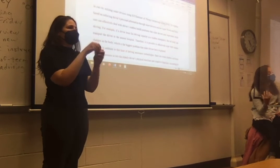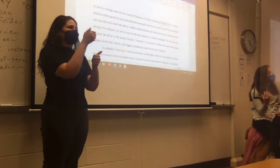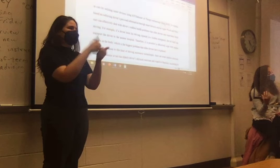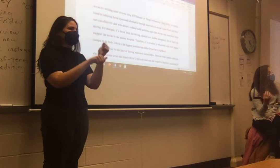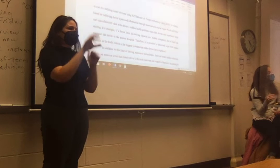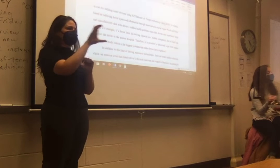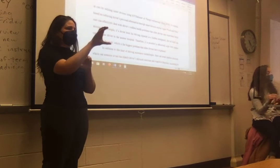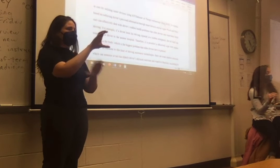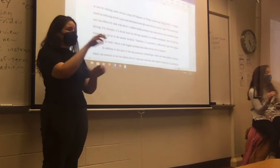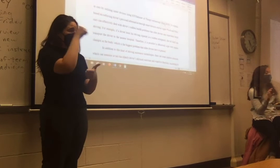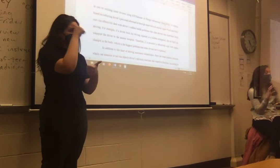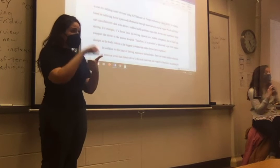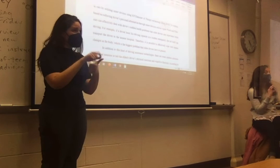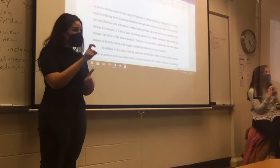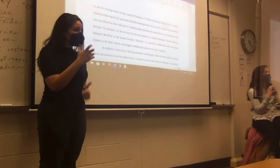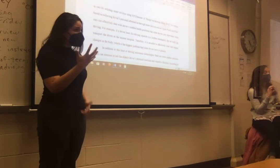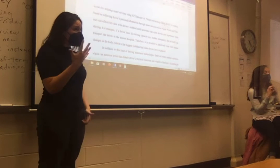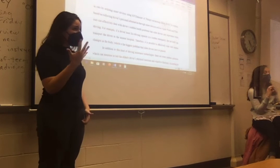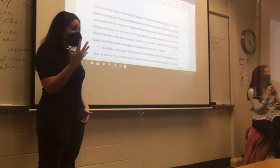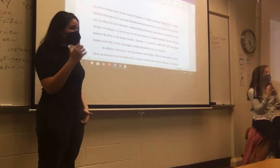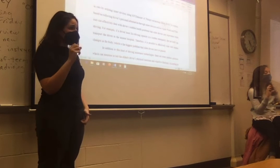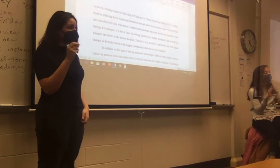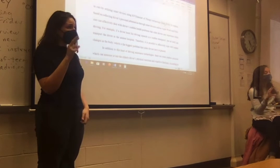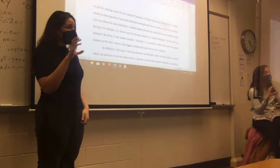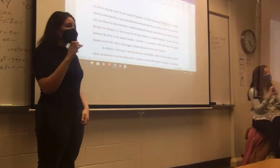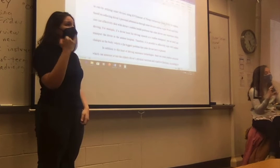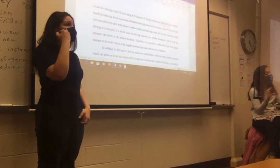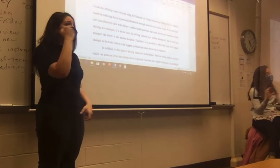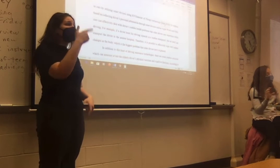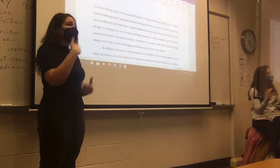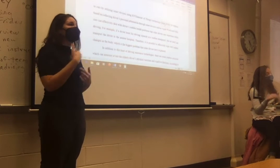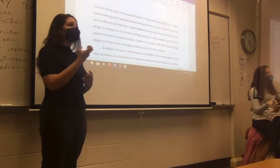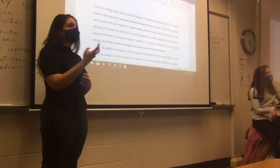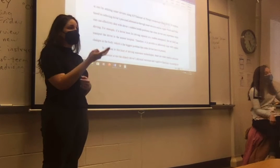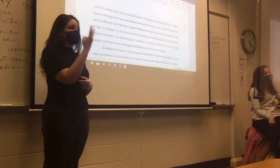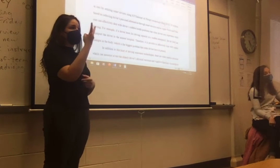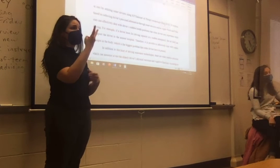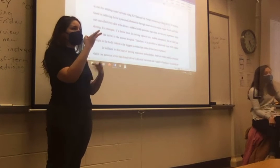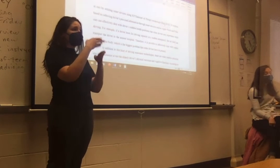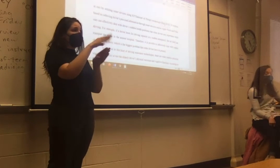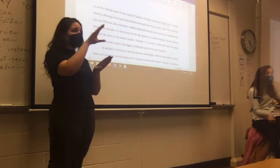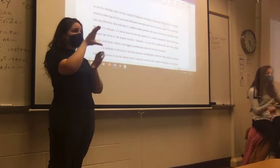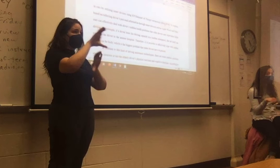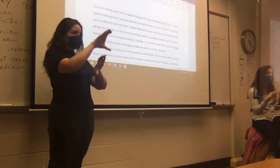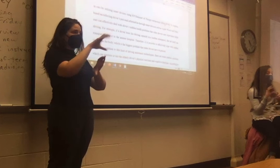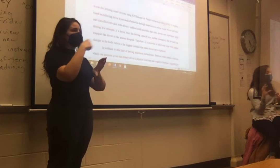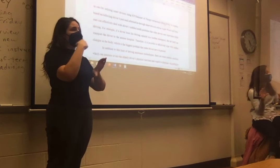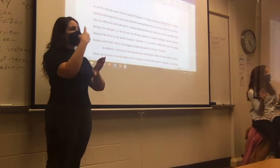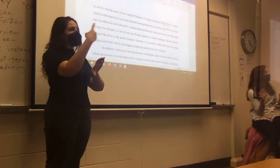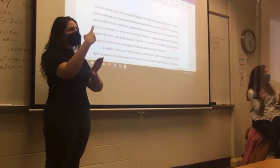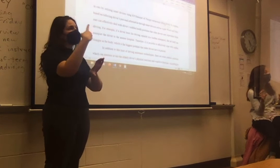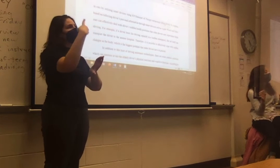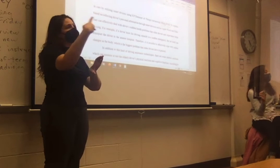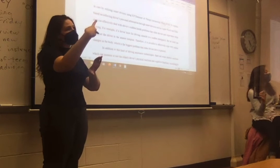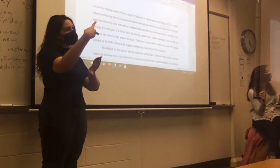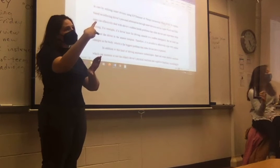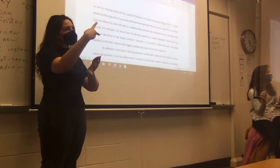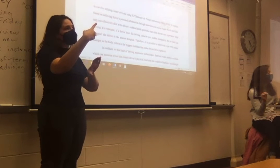sources. So if you divide your literature review into two sections, one section should have 2 sources, another section should have at least 3